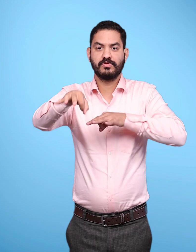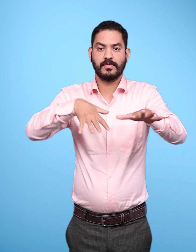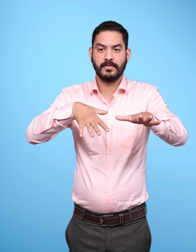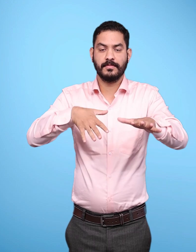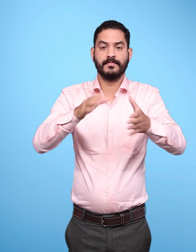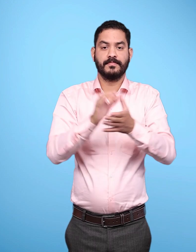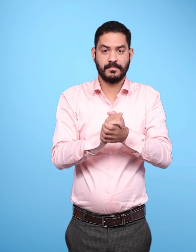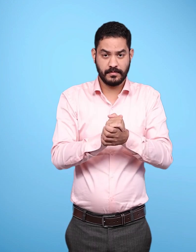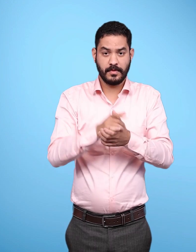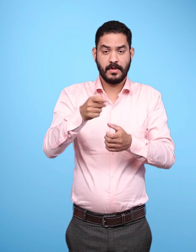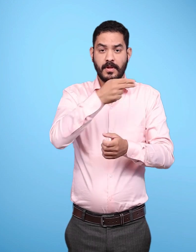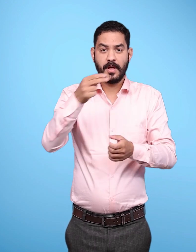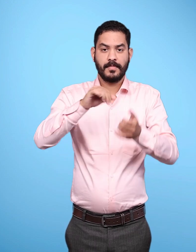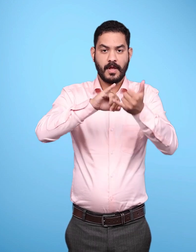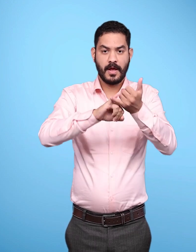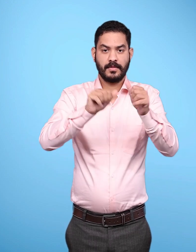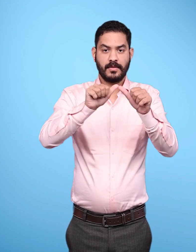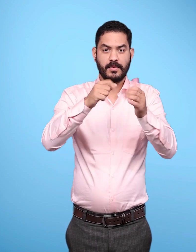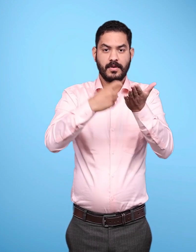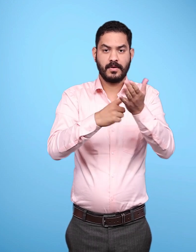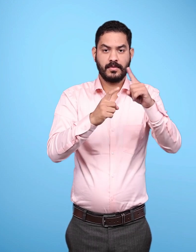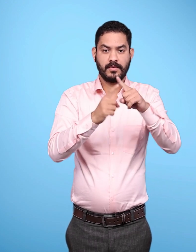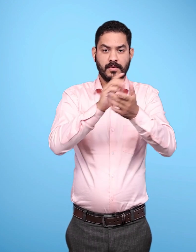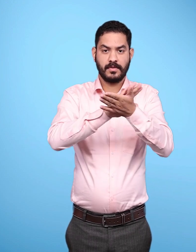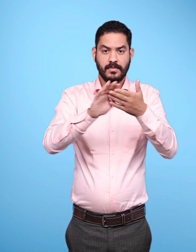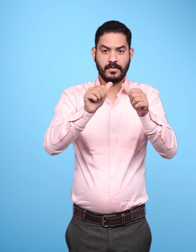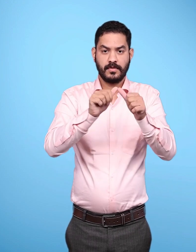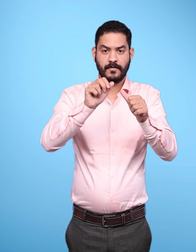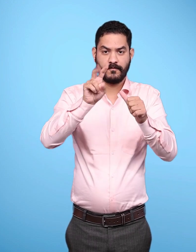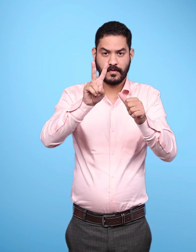or chief banker or merchant of the city.